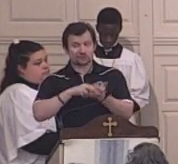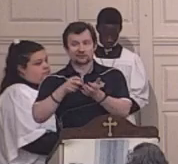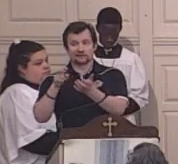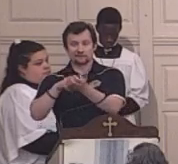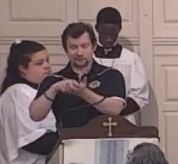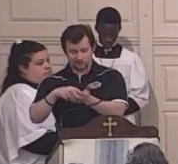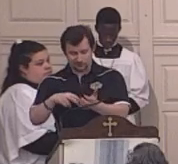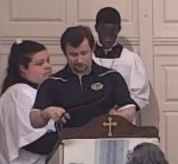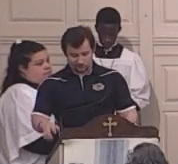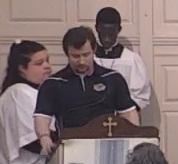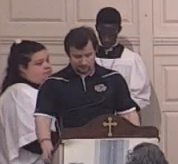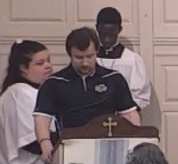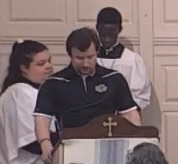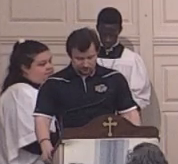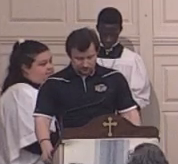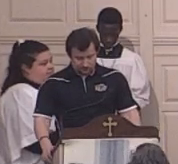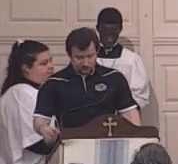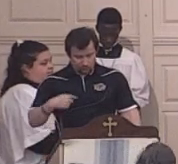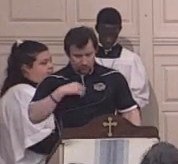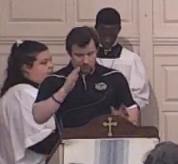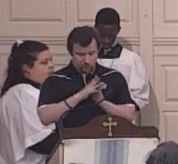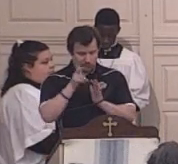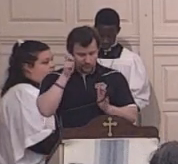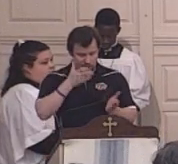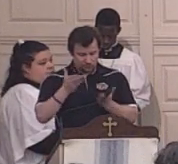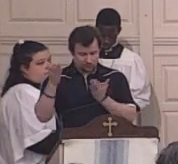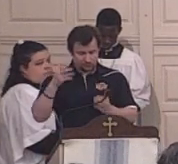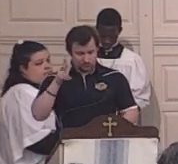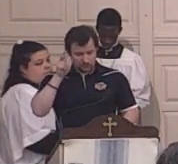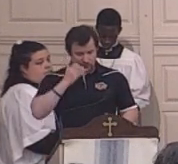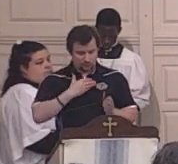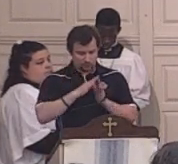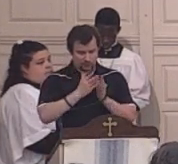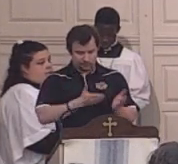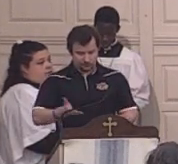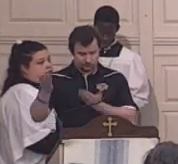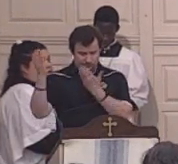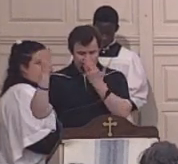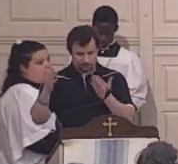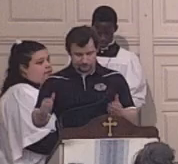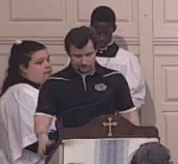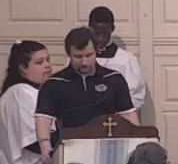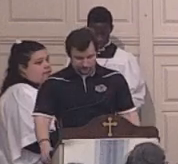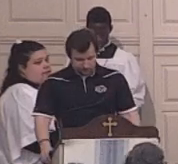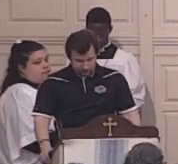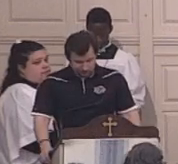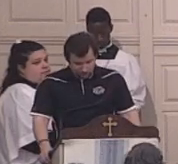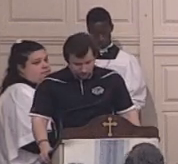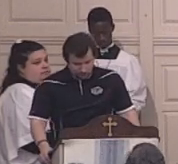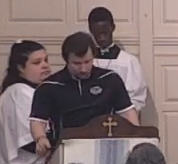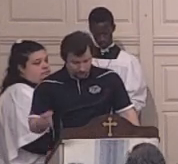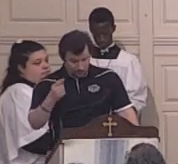the Lord's resurrection. We pray to the Lord. Lord, hear our prayer.